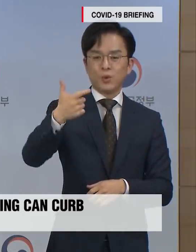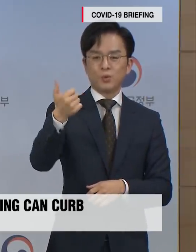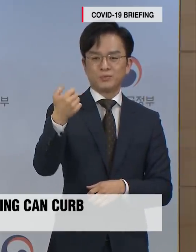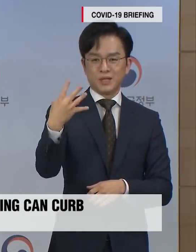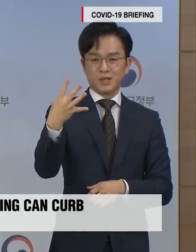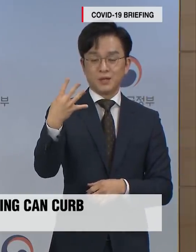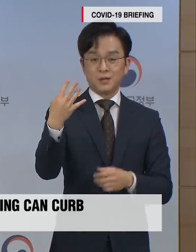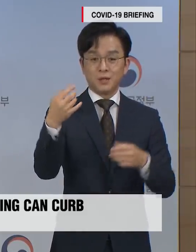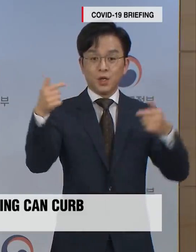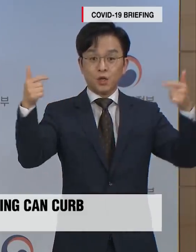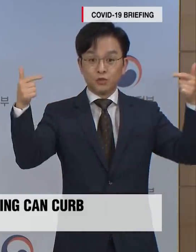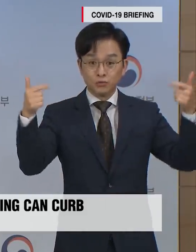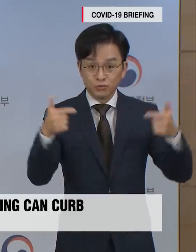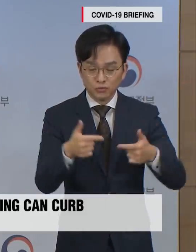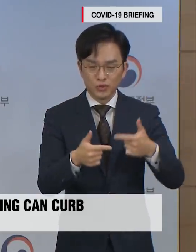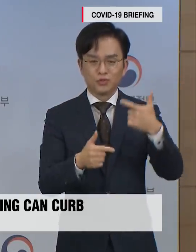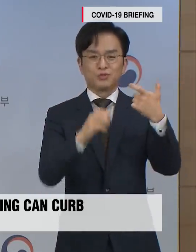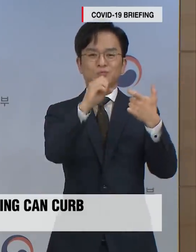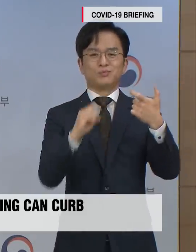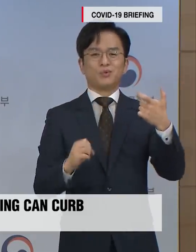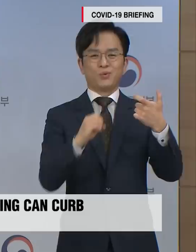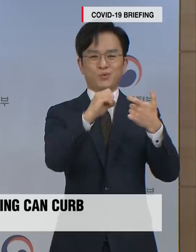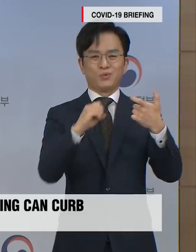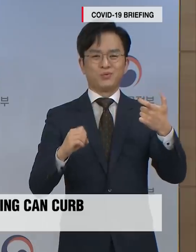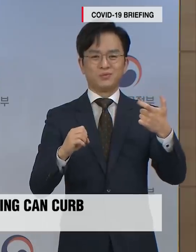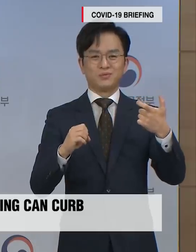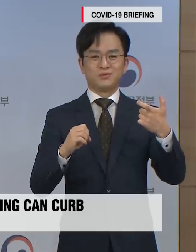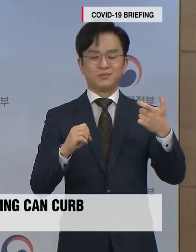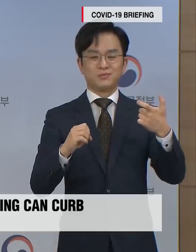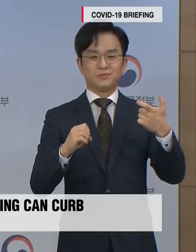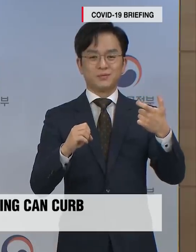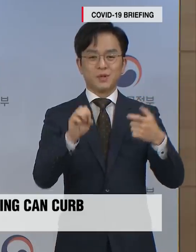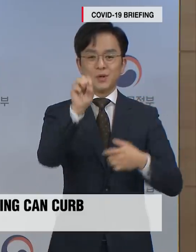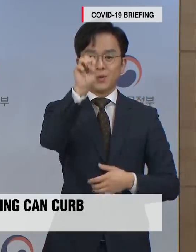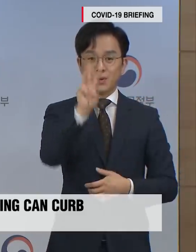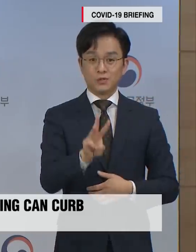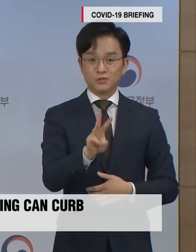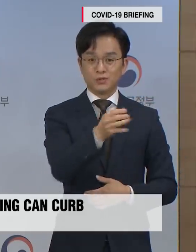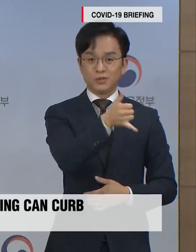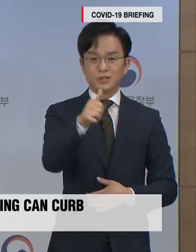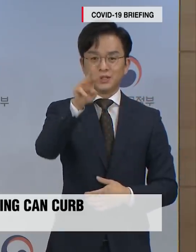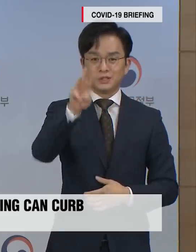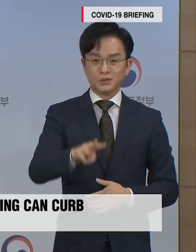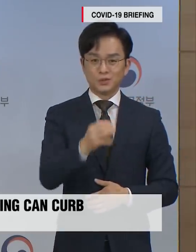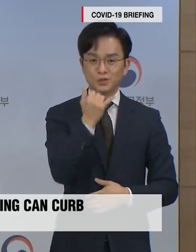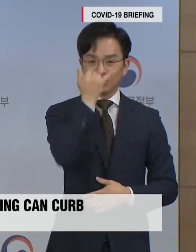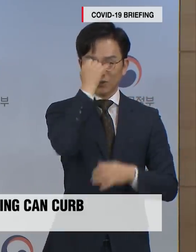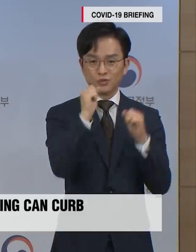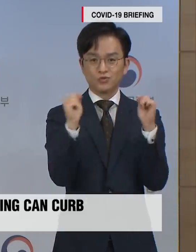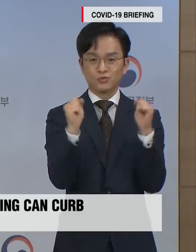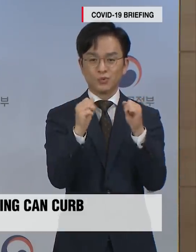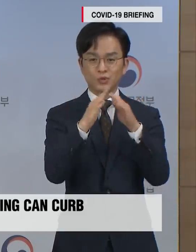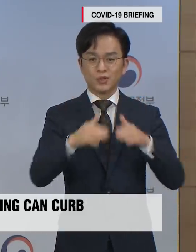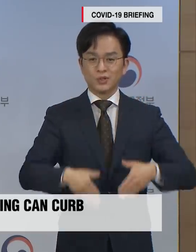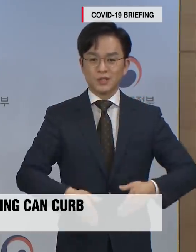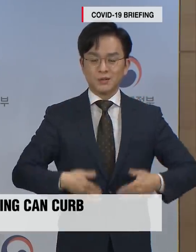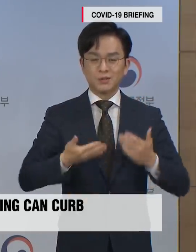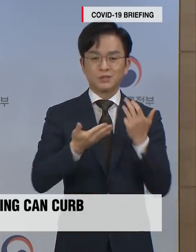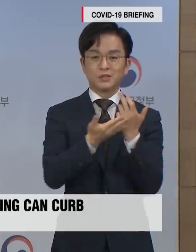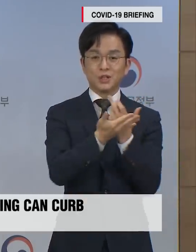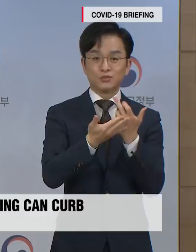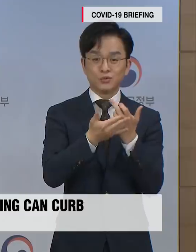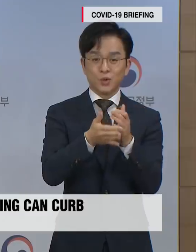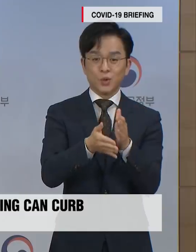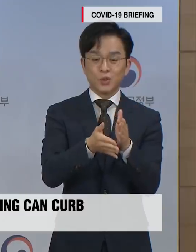275 total number of confirmed cases in a week, and this was a great decrease. And in Gwangju, Sejong,